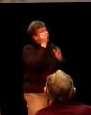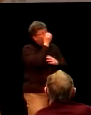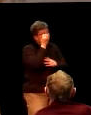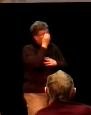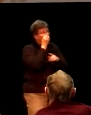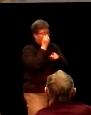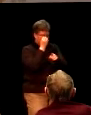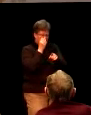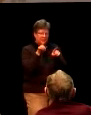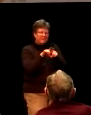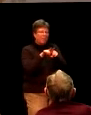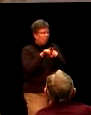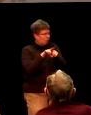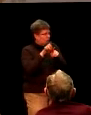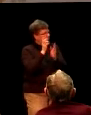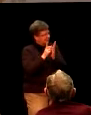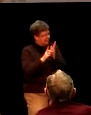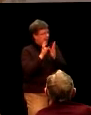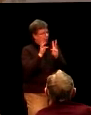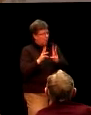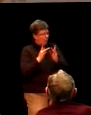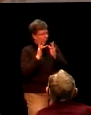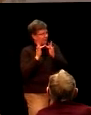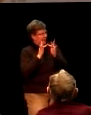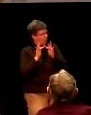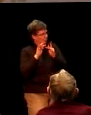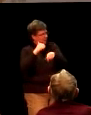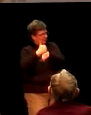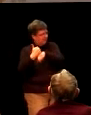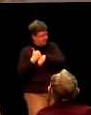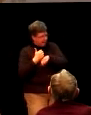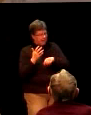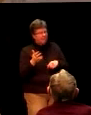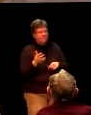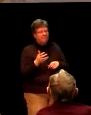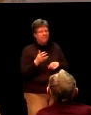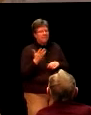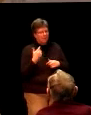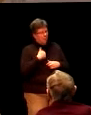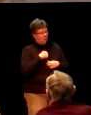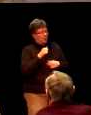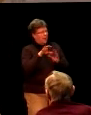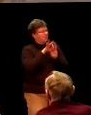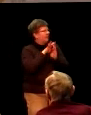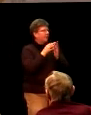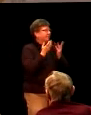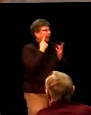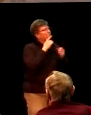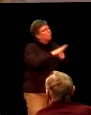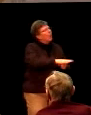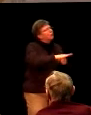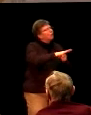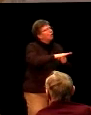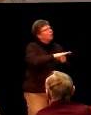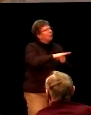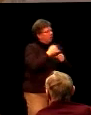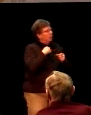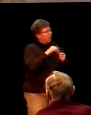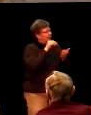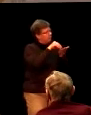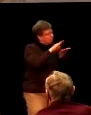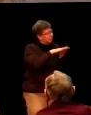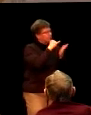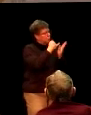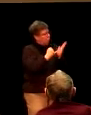doing very similar designs of weather networks at the same period. And so we could pick a variable like pressure, and we could map it